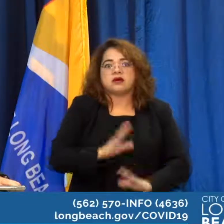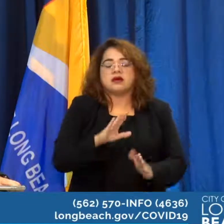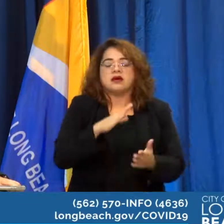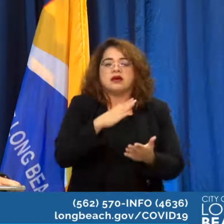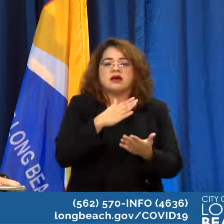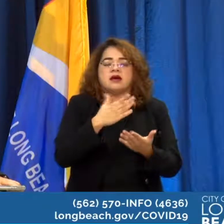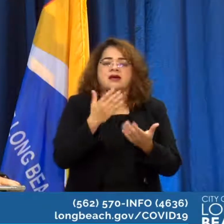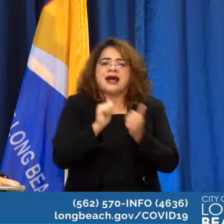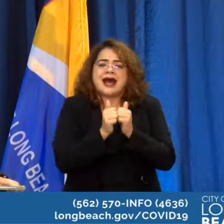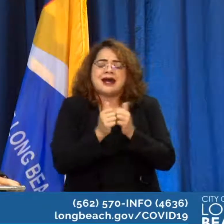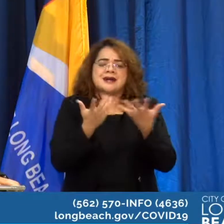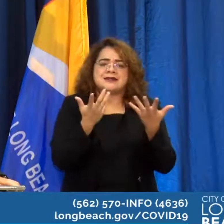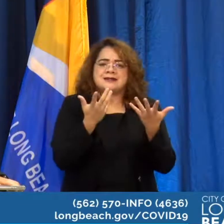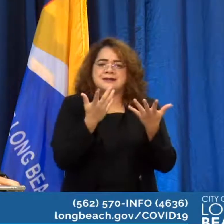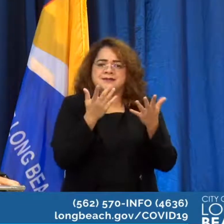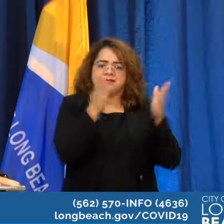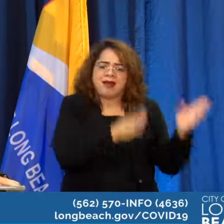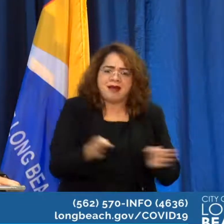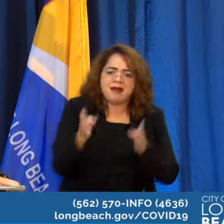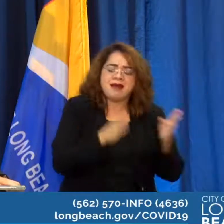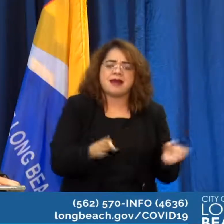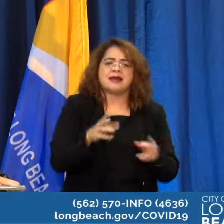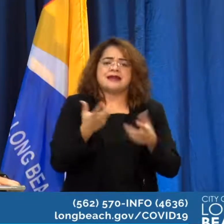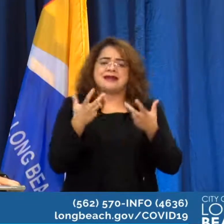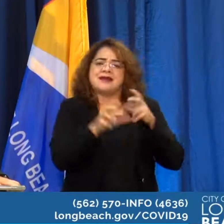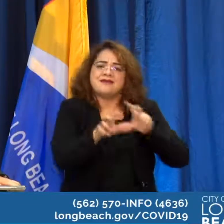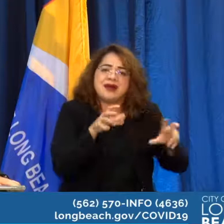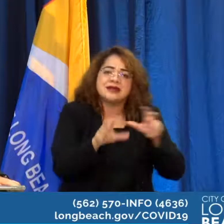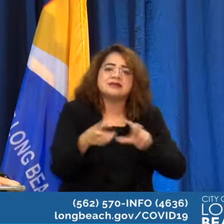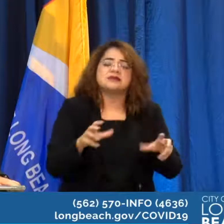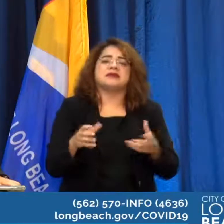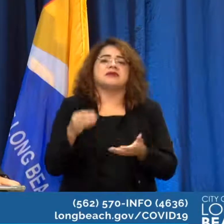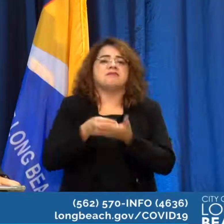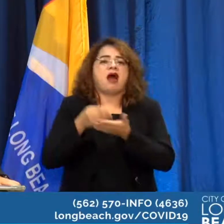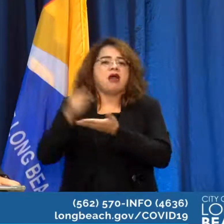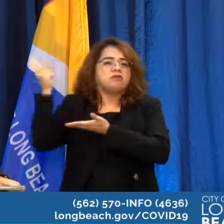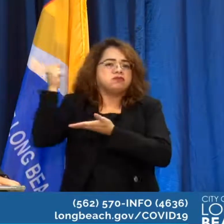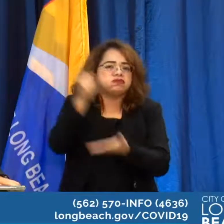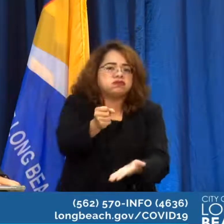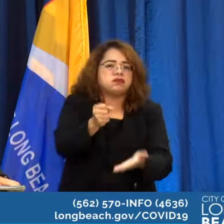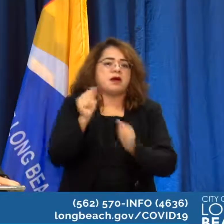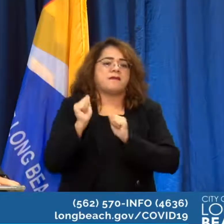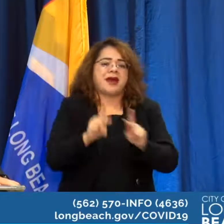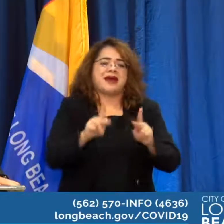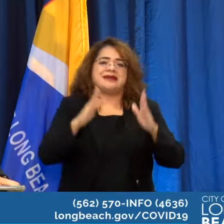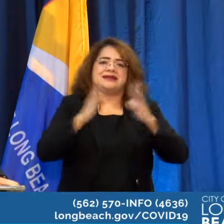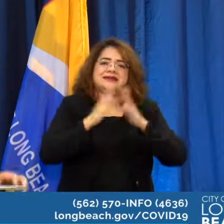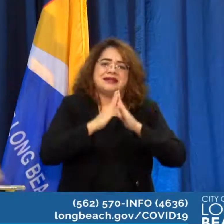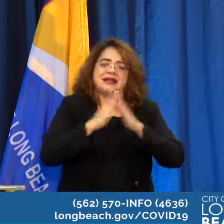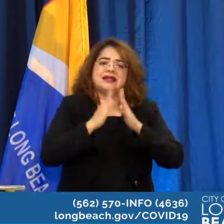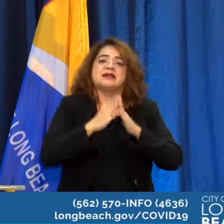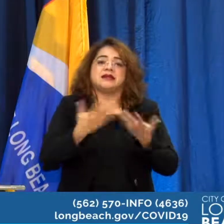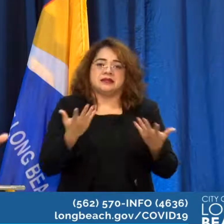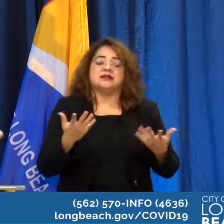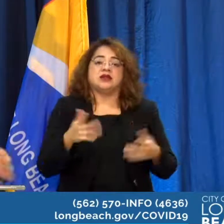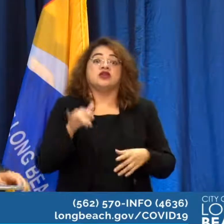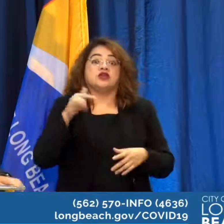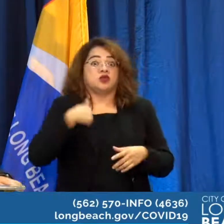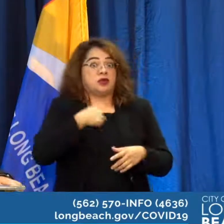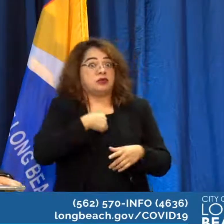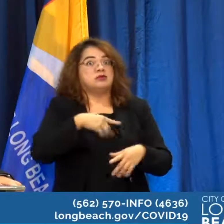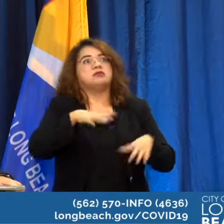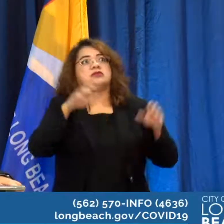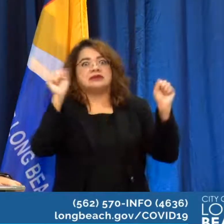strategic and serious investments back into the city and into our economy. We, of course, advocated